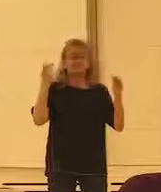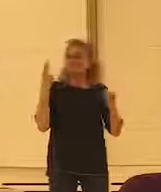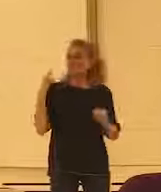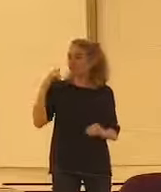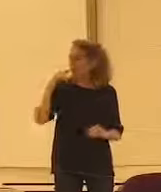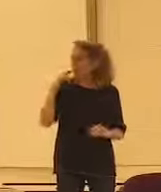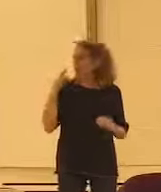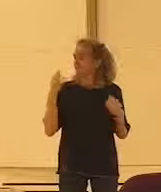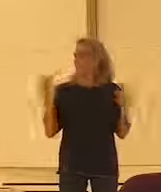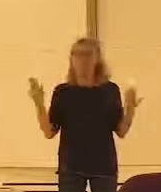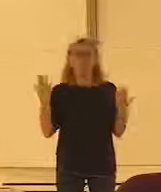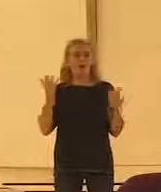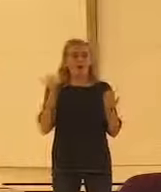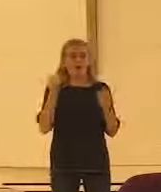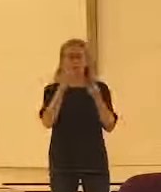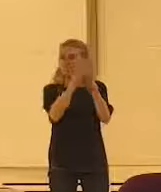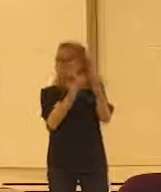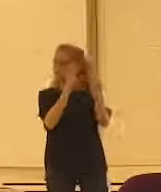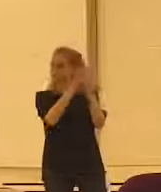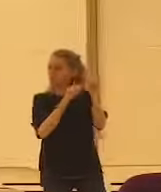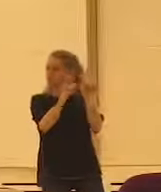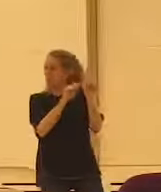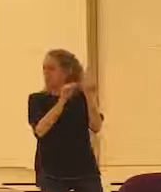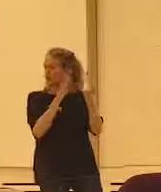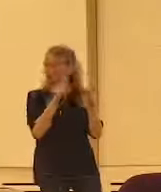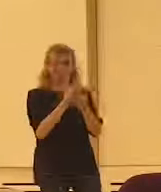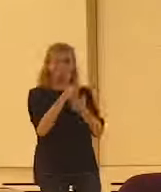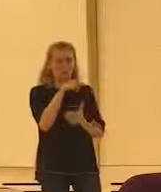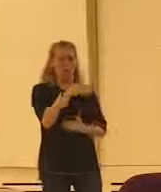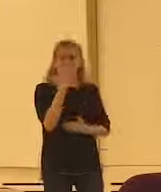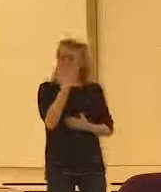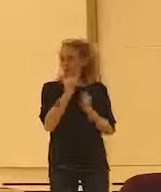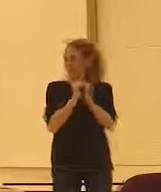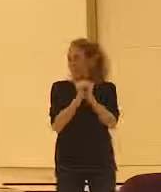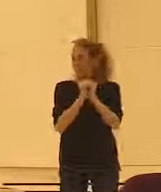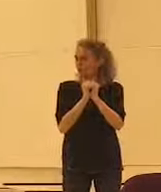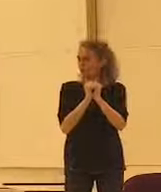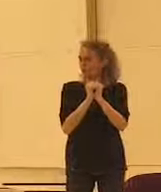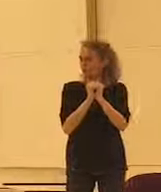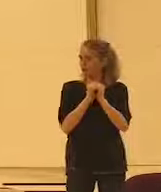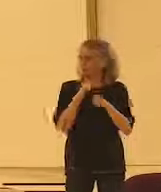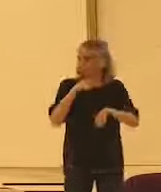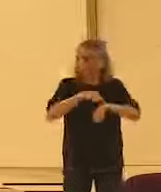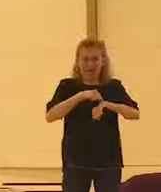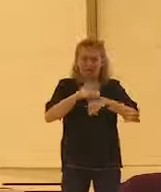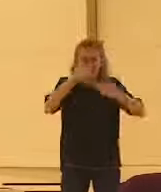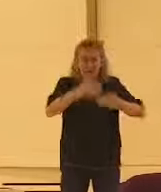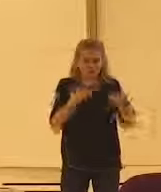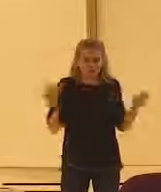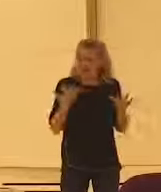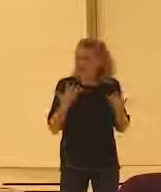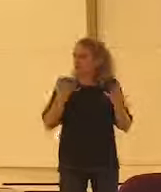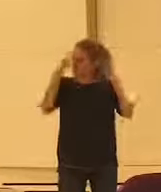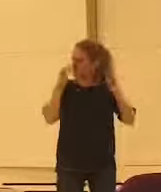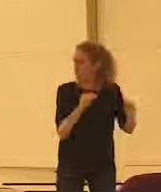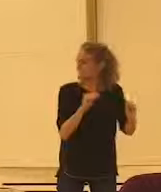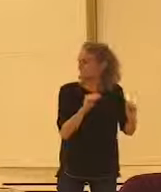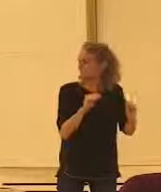school and there's a teacher of the deaf, and there's a role model for them, and that's valued.